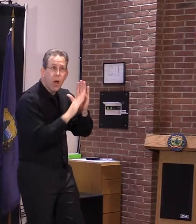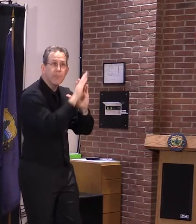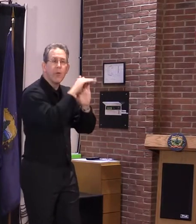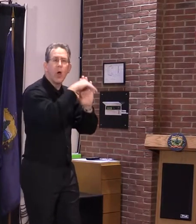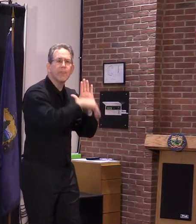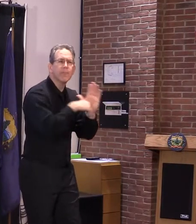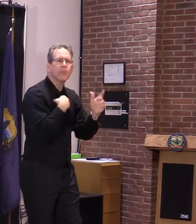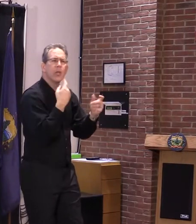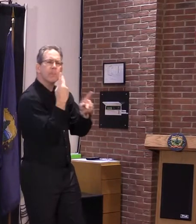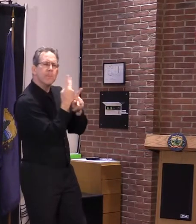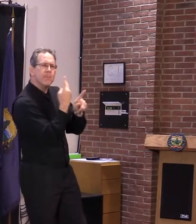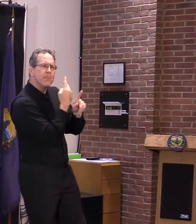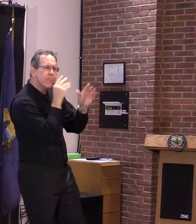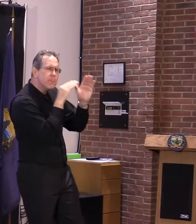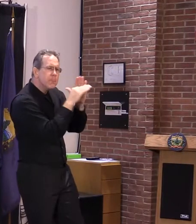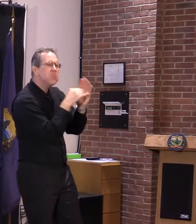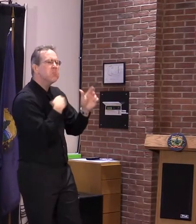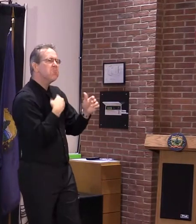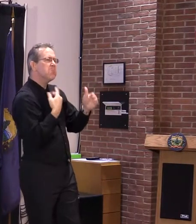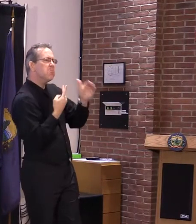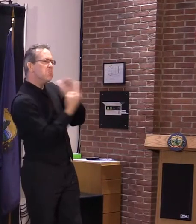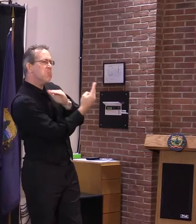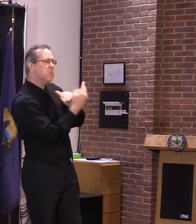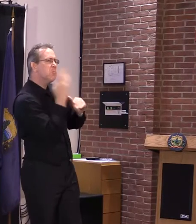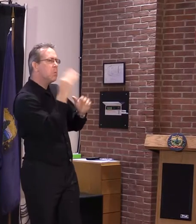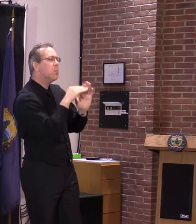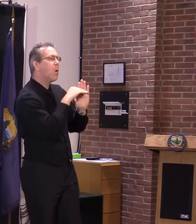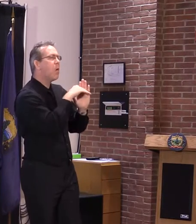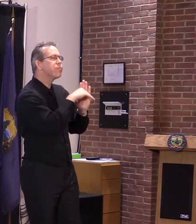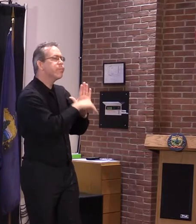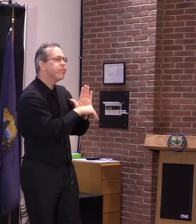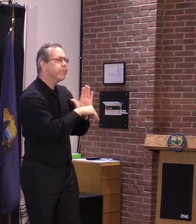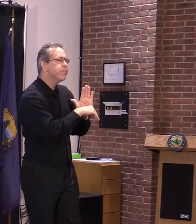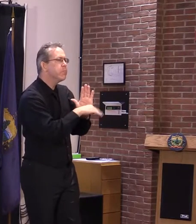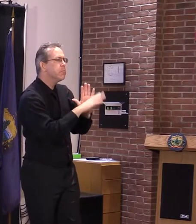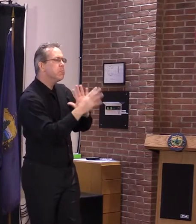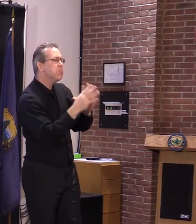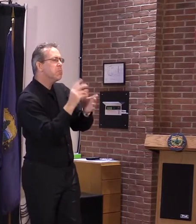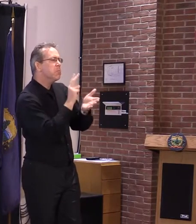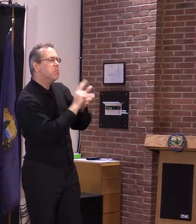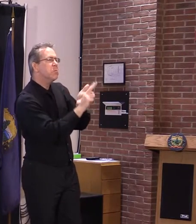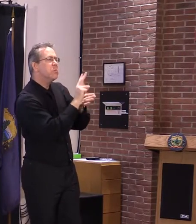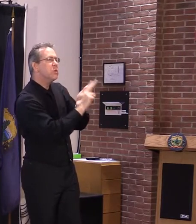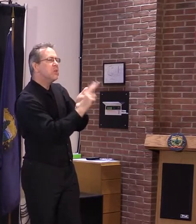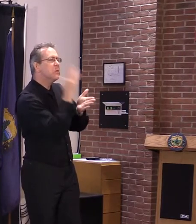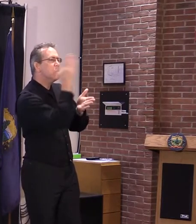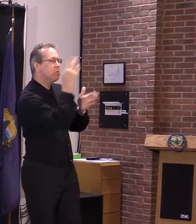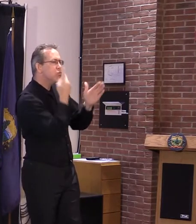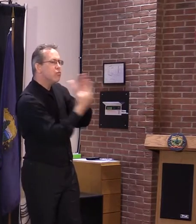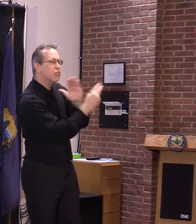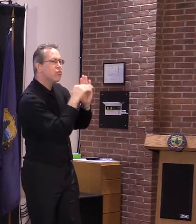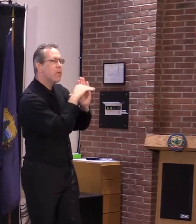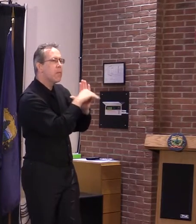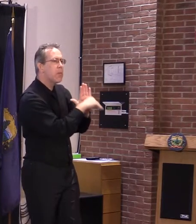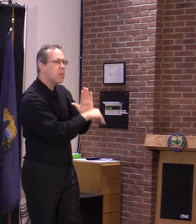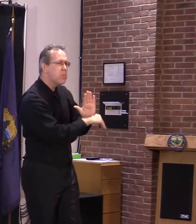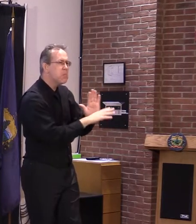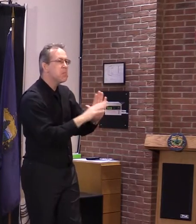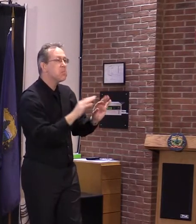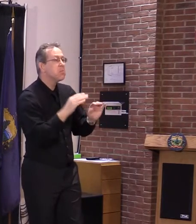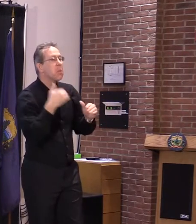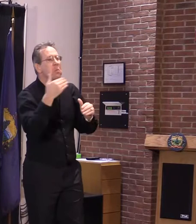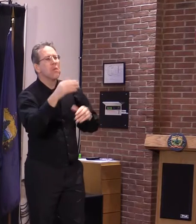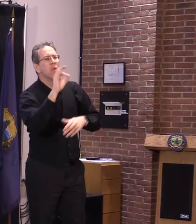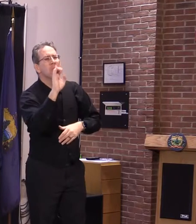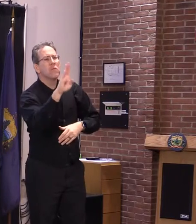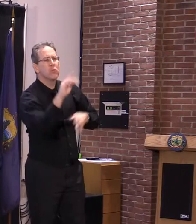will see cases come down in Vermont over the next 2 to 3 weeks, that through the end of February, hopefully they'll get to a much lower place